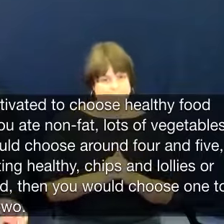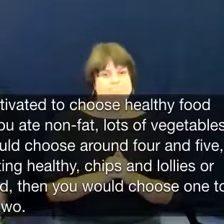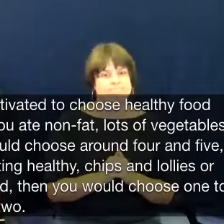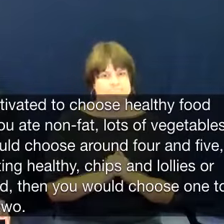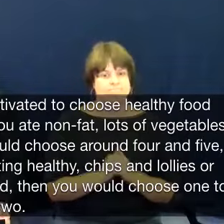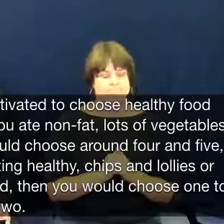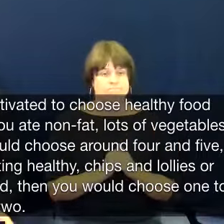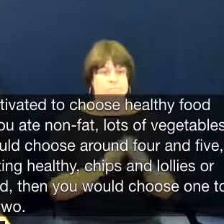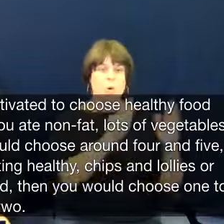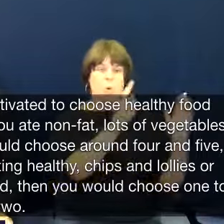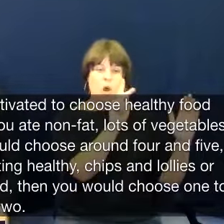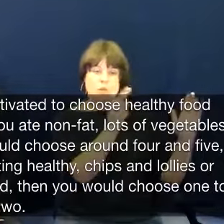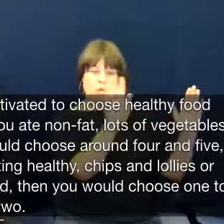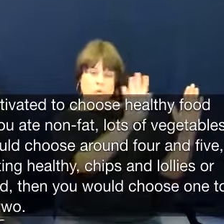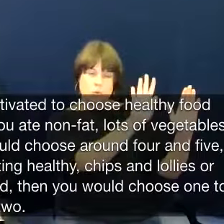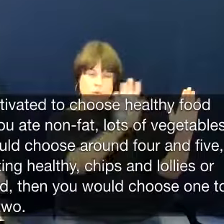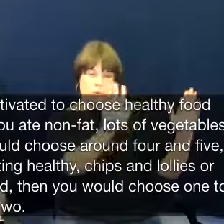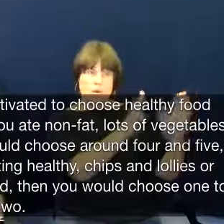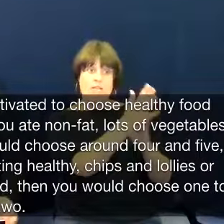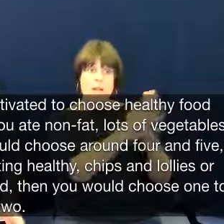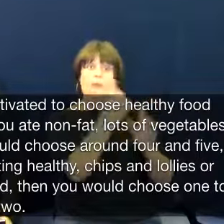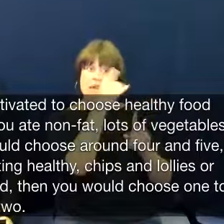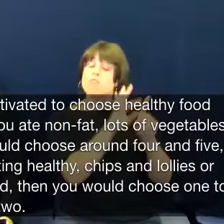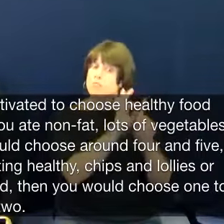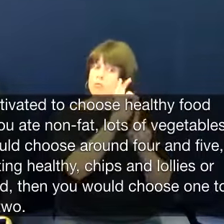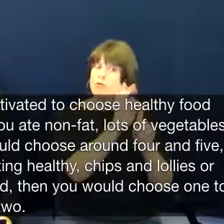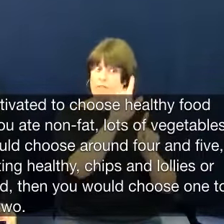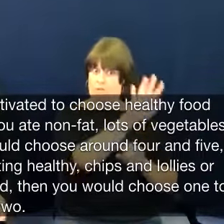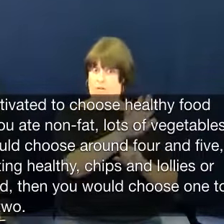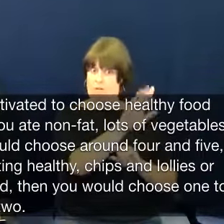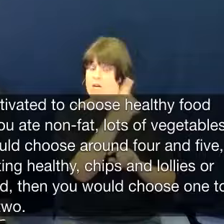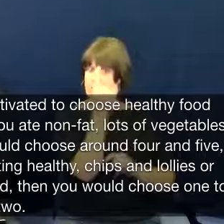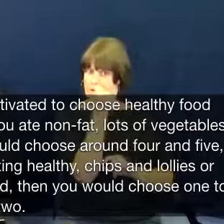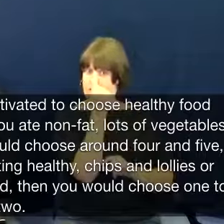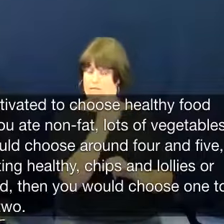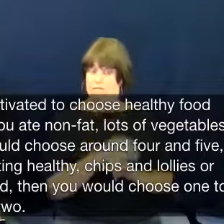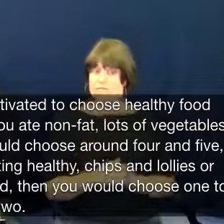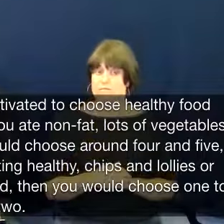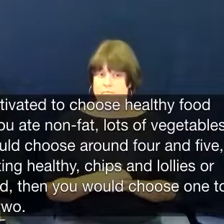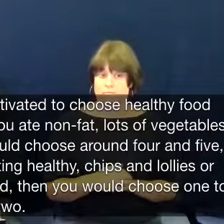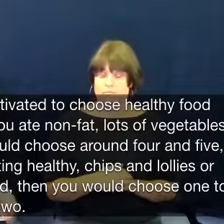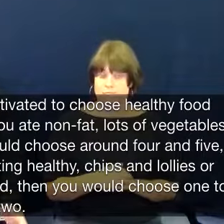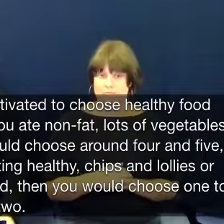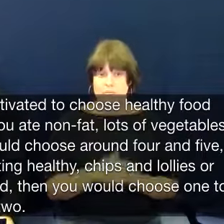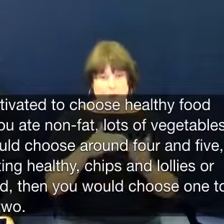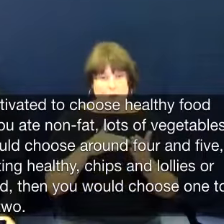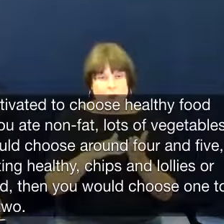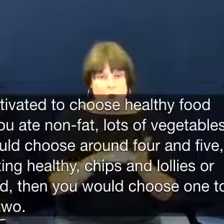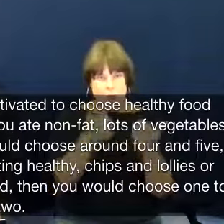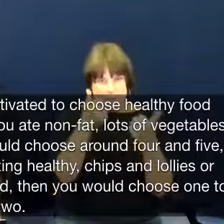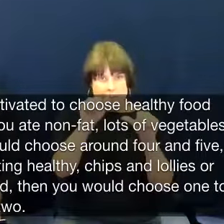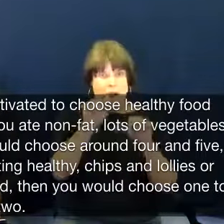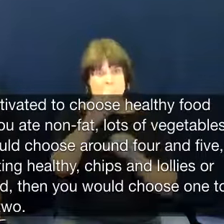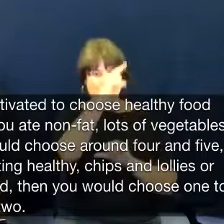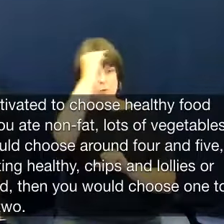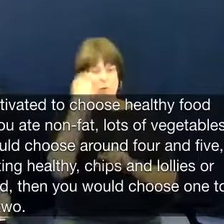areas 1 to 2 is something you can improve on to reach your strengths of 4 and 5 to